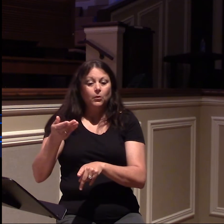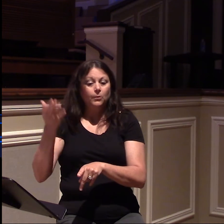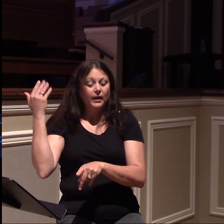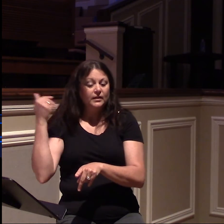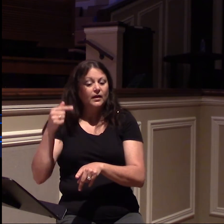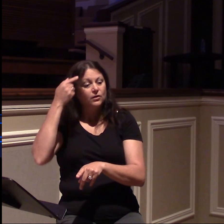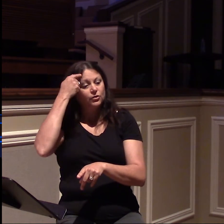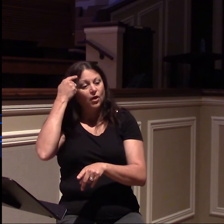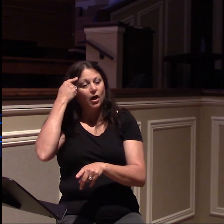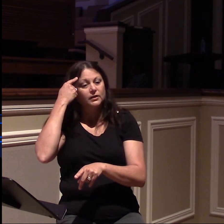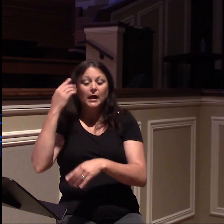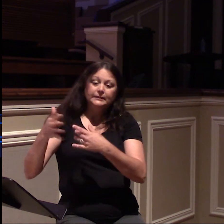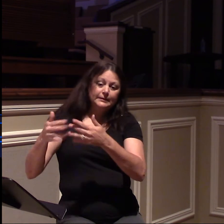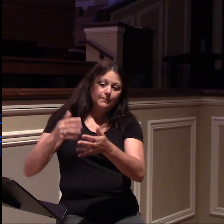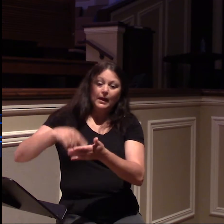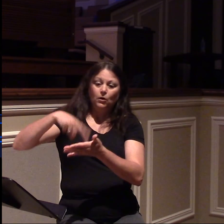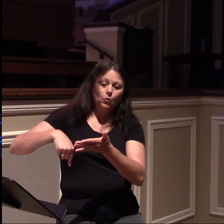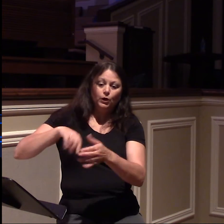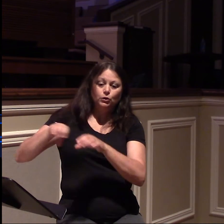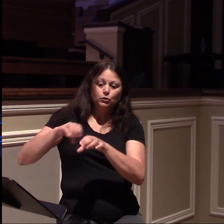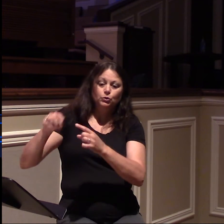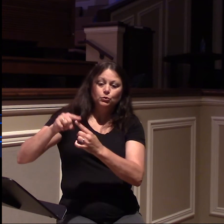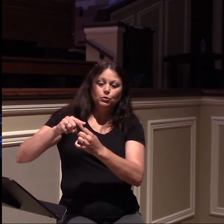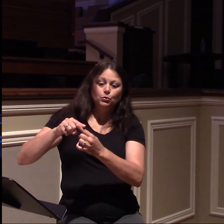do to other people's bodies. Just do whatever you feel like doing.